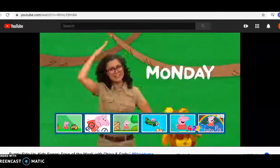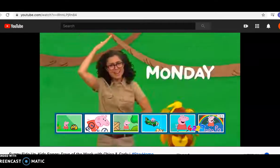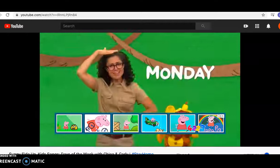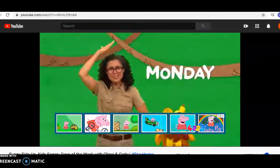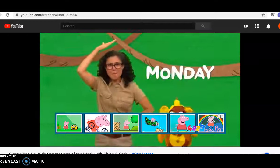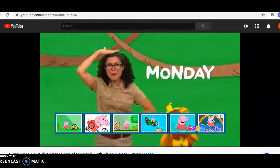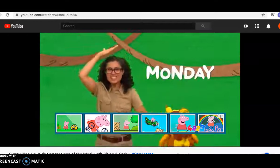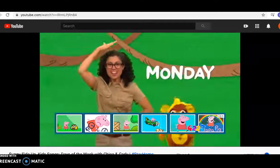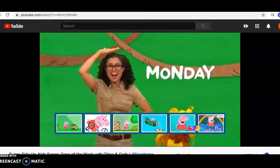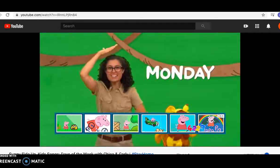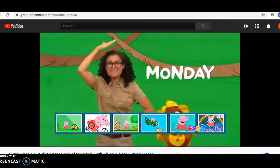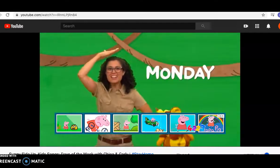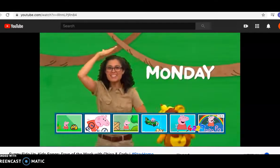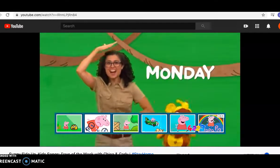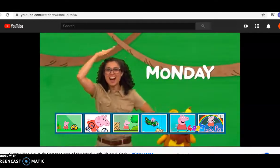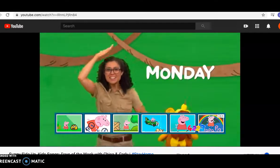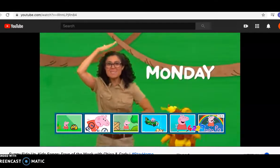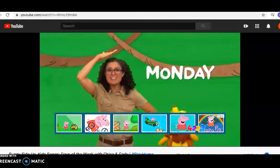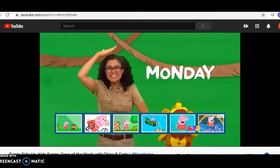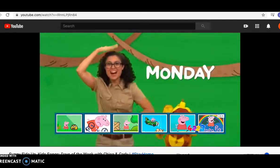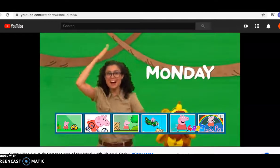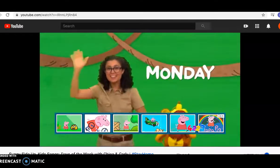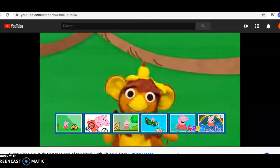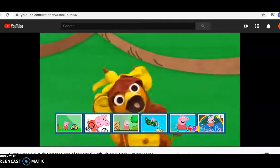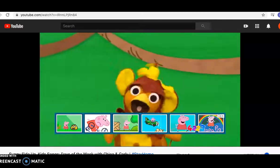Monday, get your monkey on, your monkey on, your monkey on.